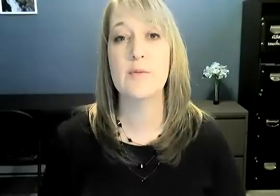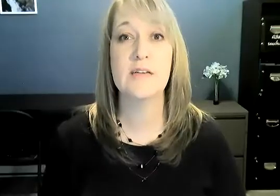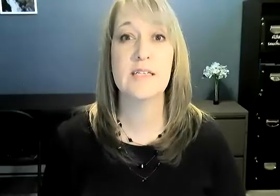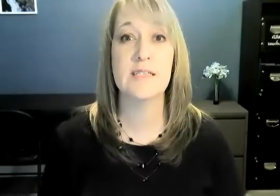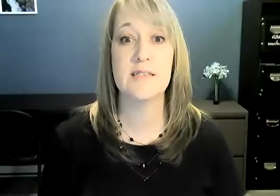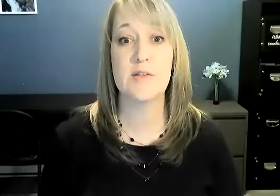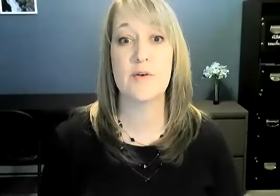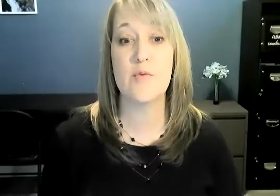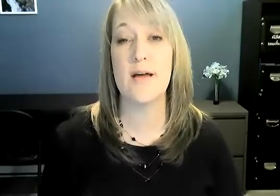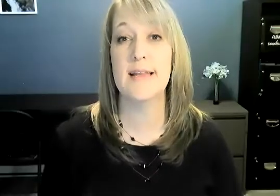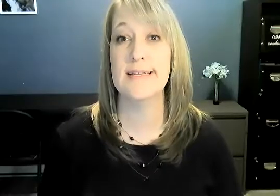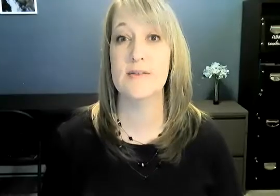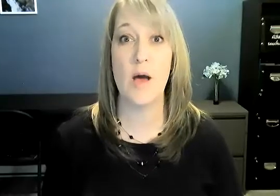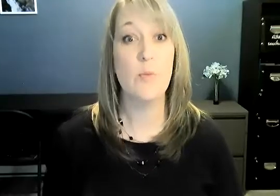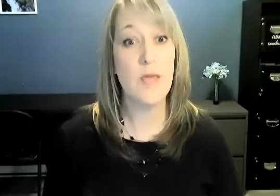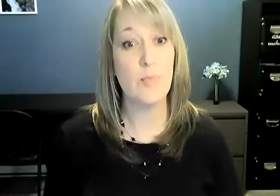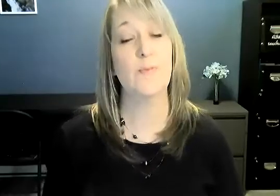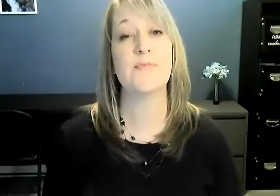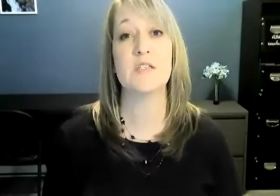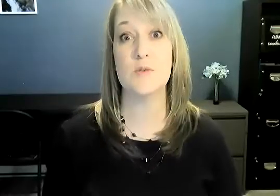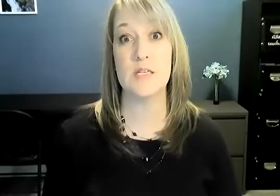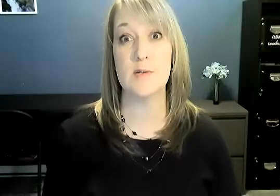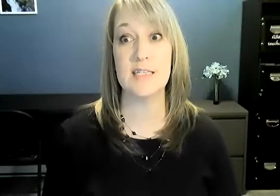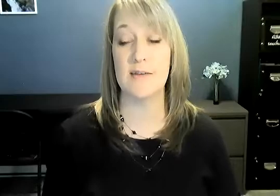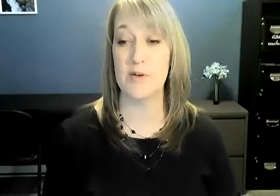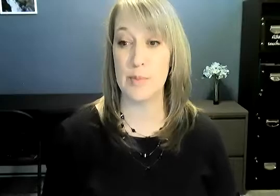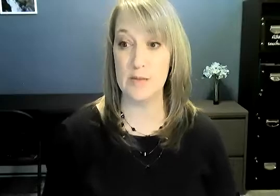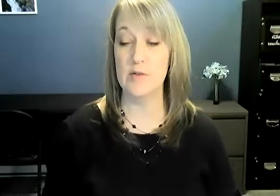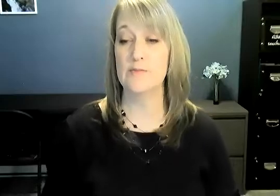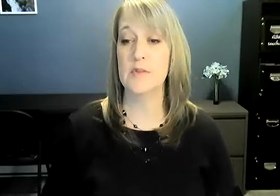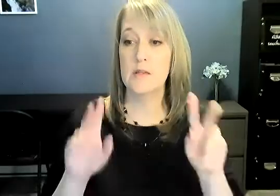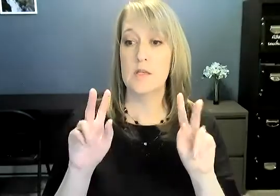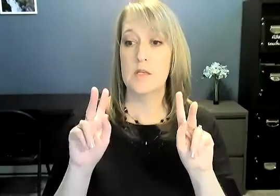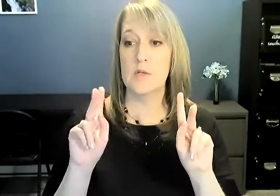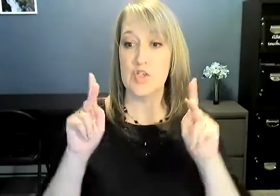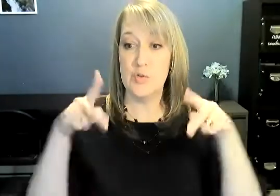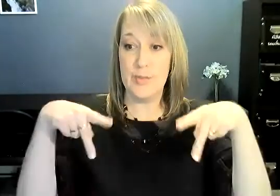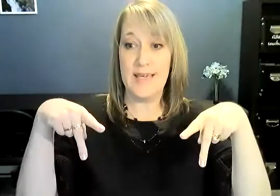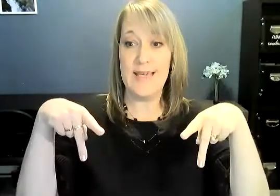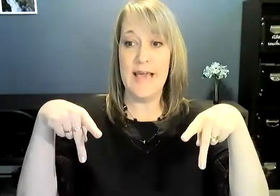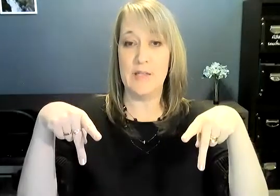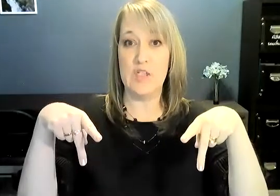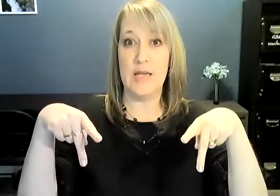Vocabulary list 31 is about people. So we'll start with the sign for people. You want two P hand